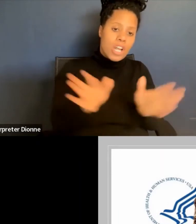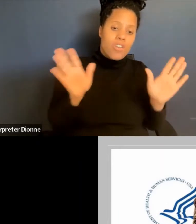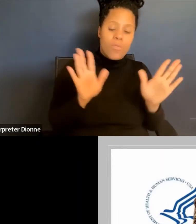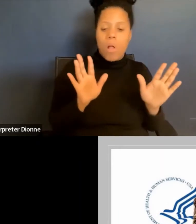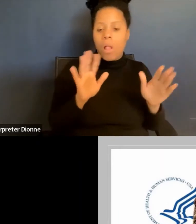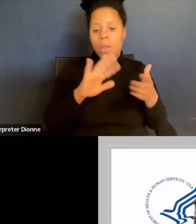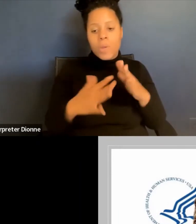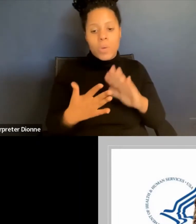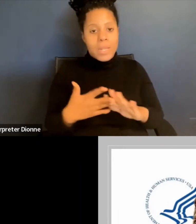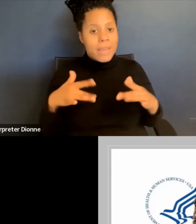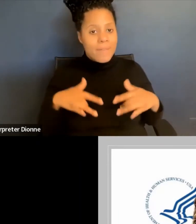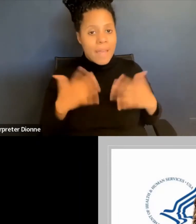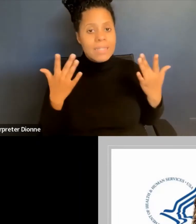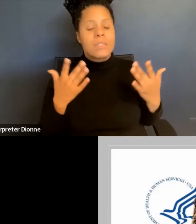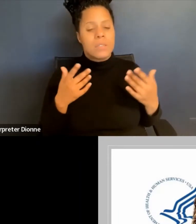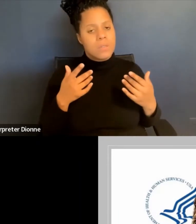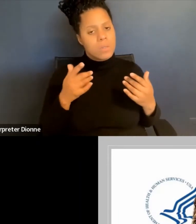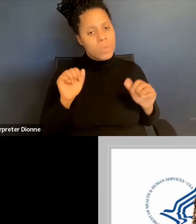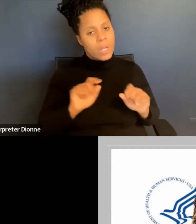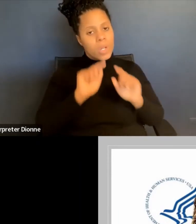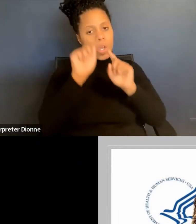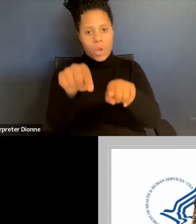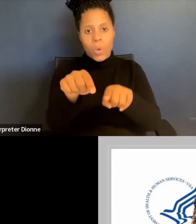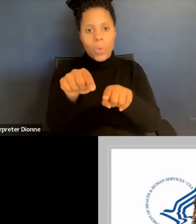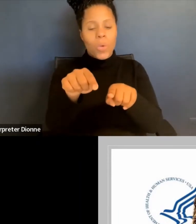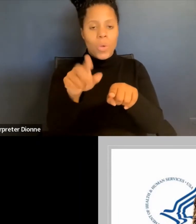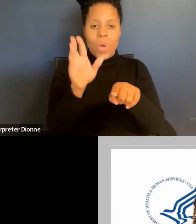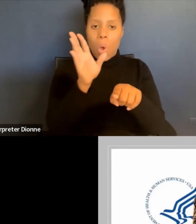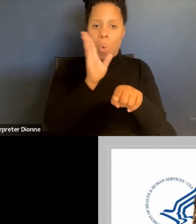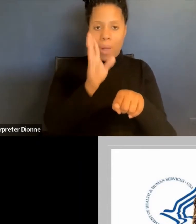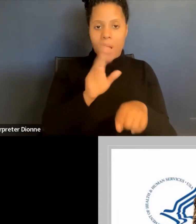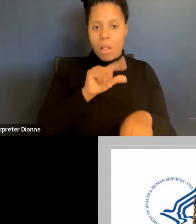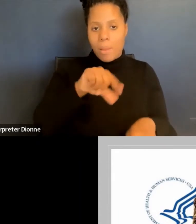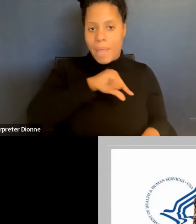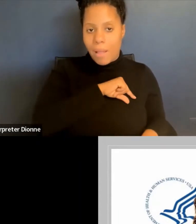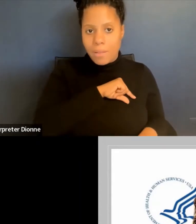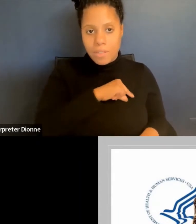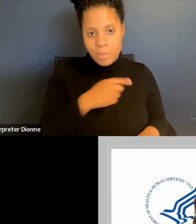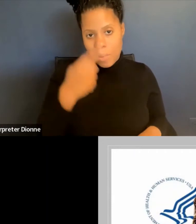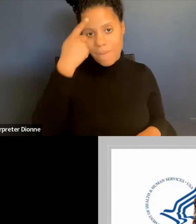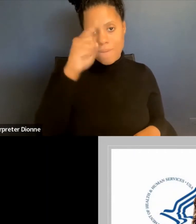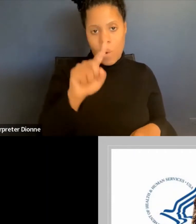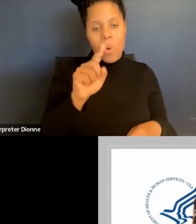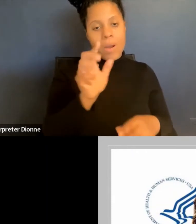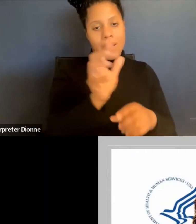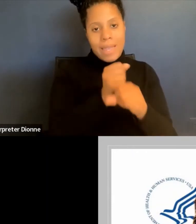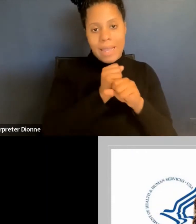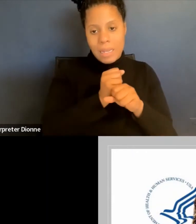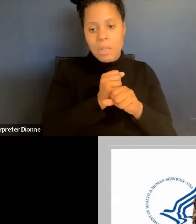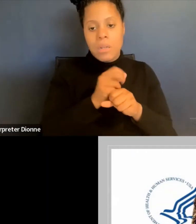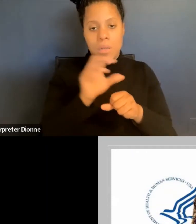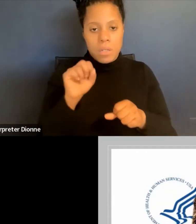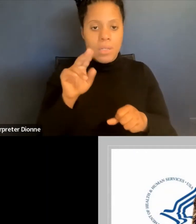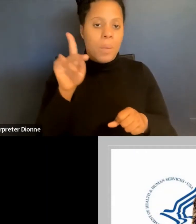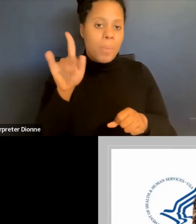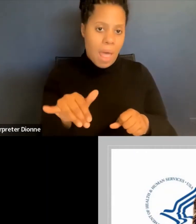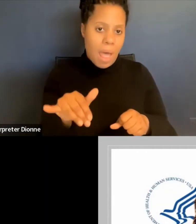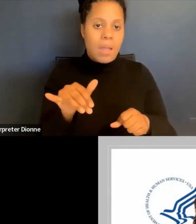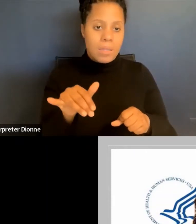event, you can go and be eligible for these supplies, individually. But yes, to set